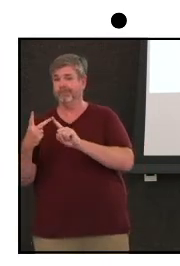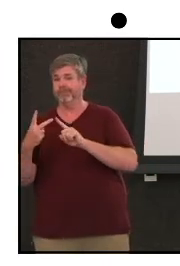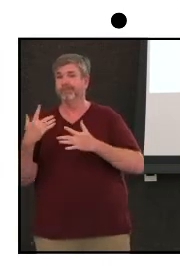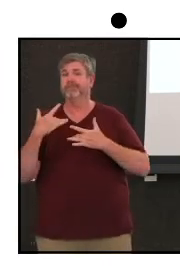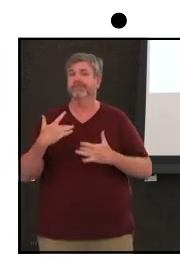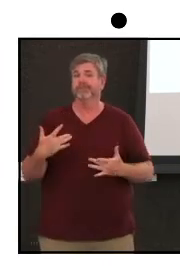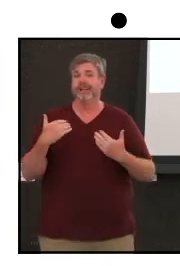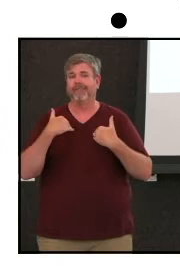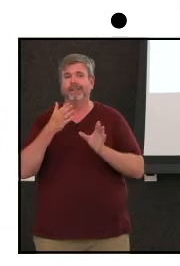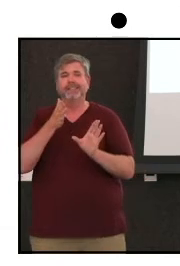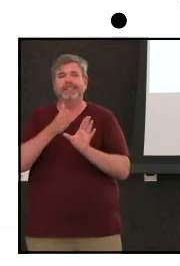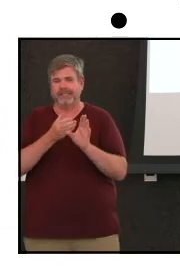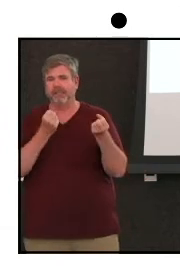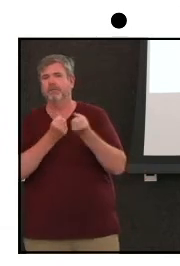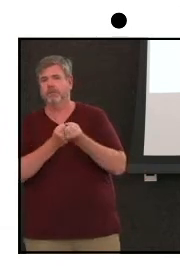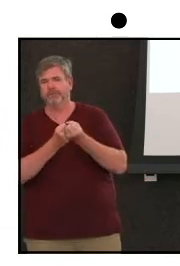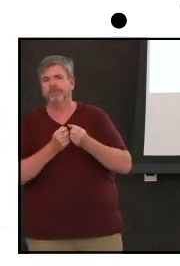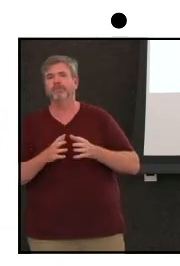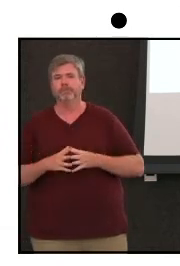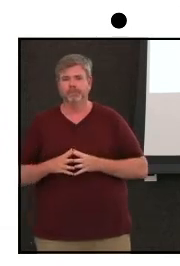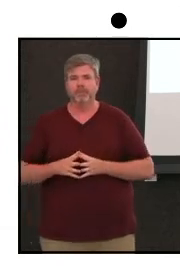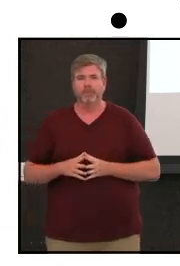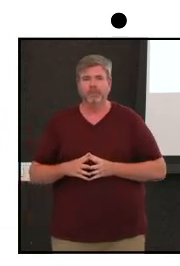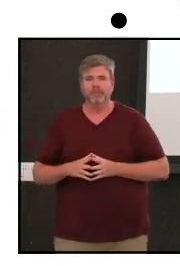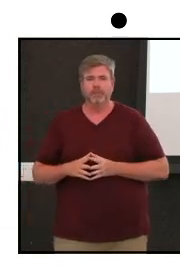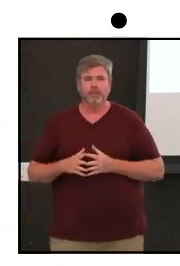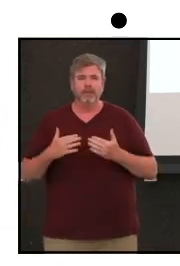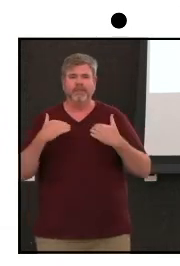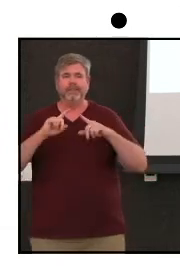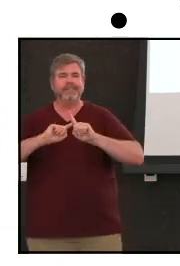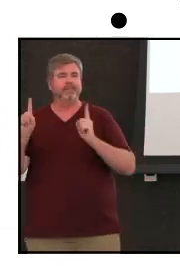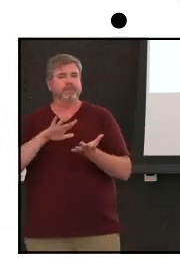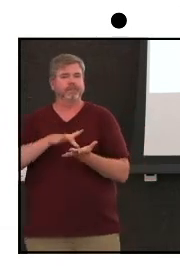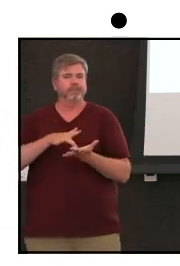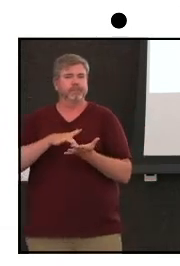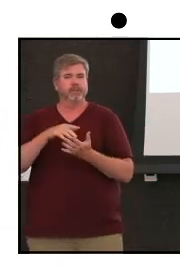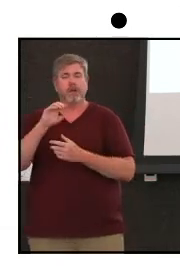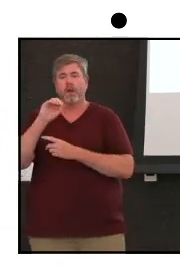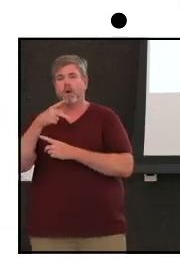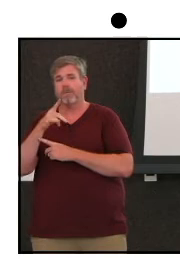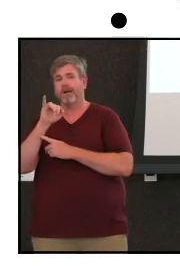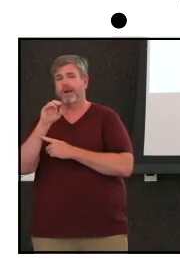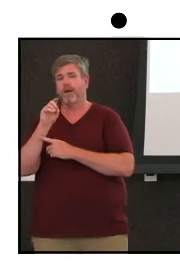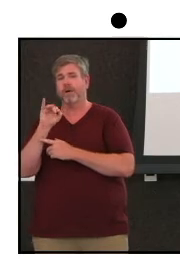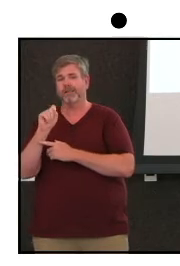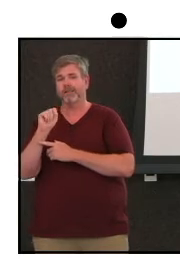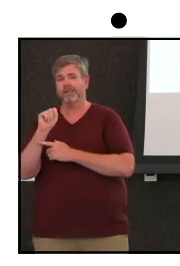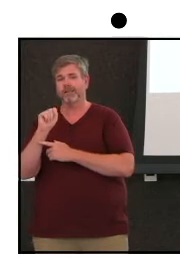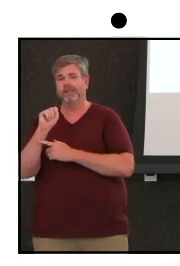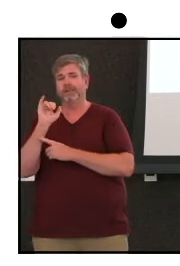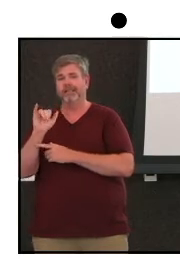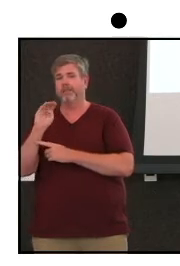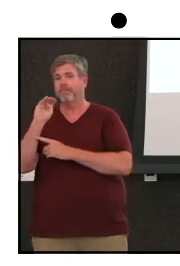group work, that type of thing. There are 3 FDA-approved medications for opioid addiction, so just to mention them briefly, there's methadone, which is given in a methadone clinic.